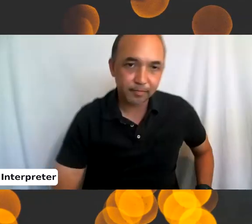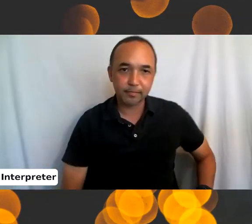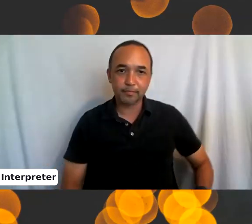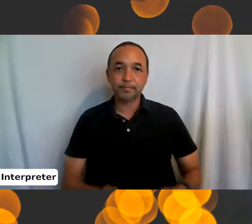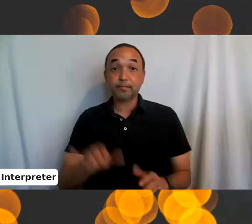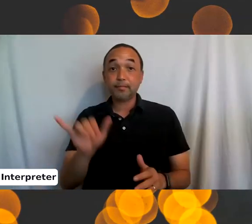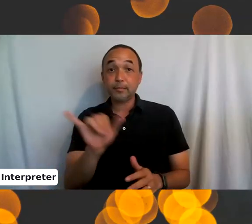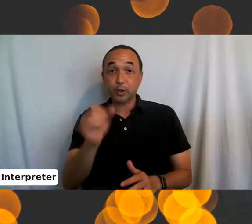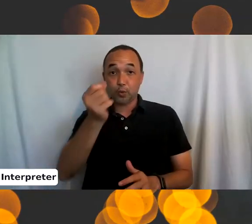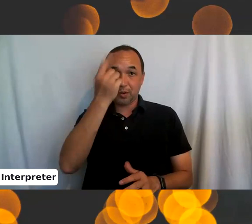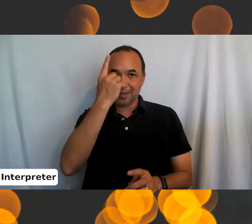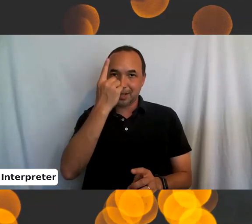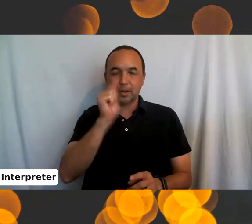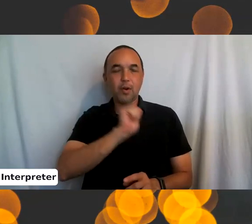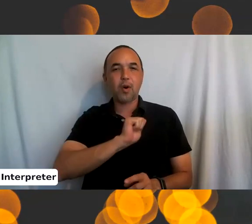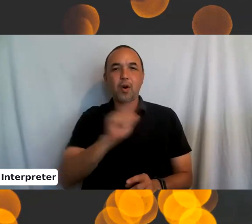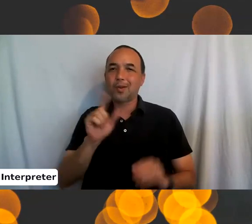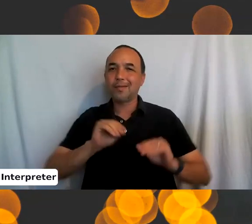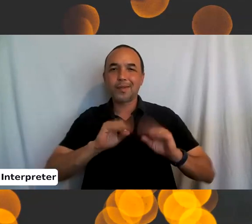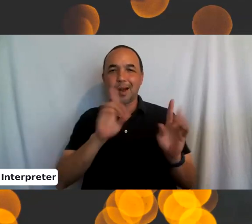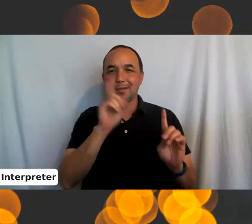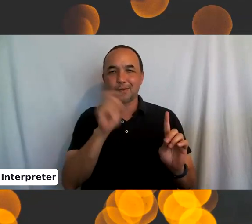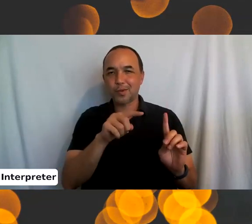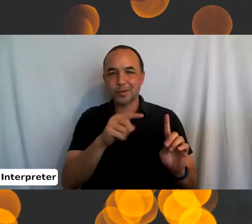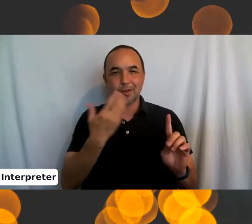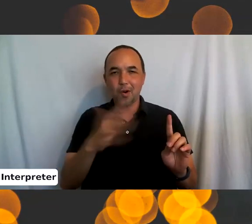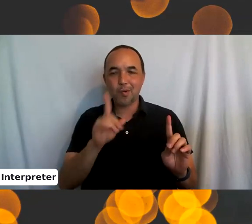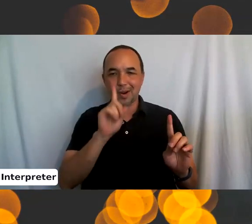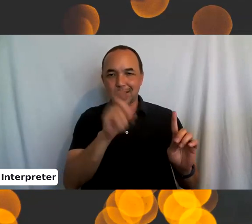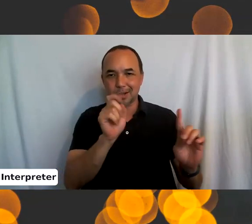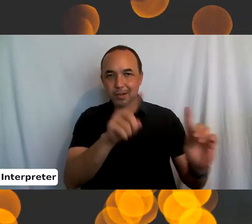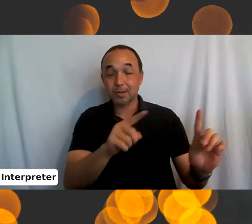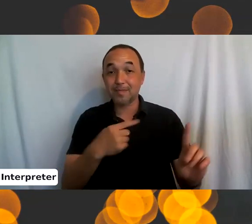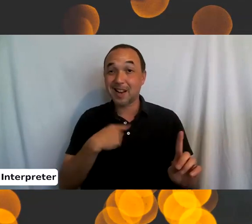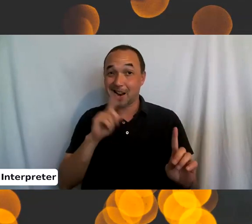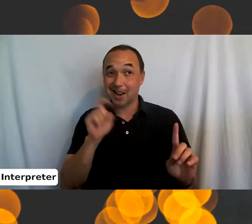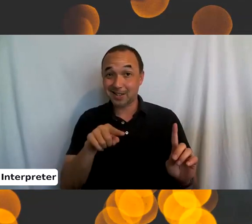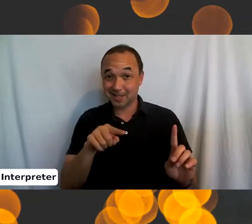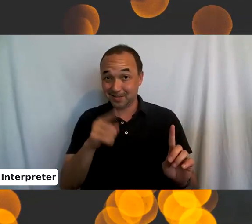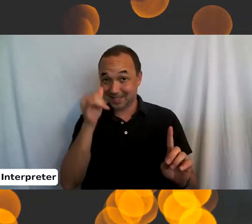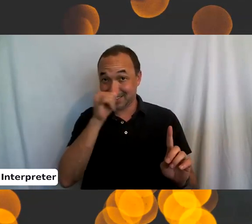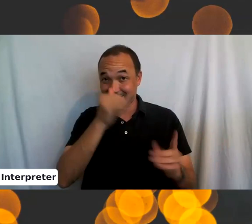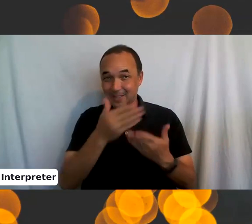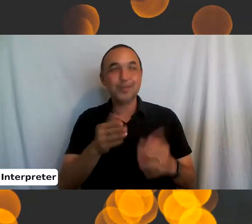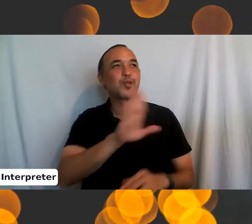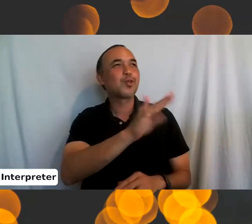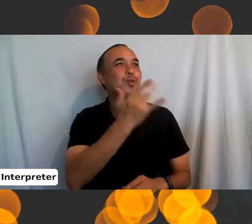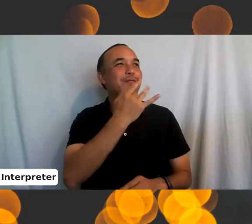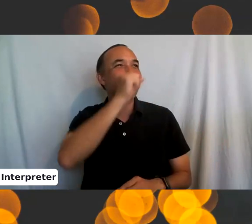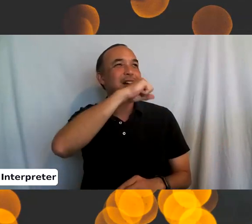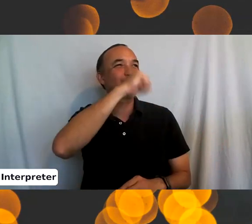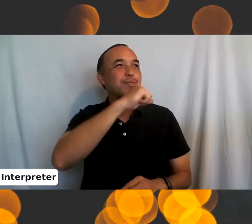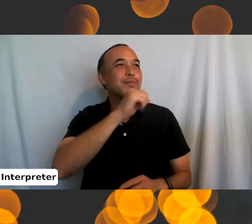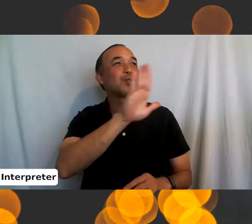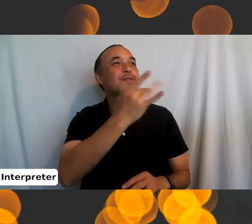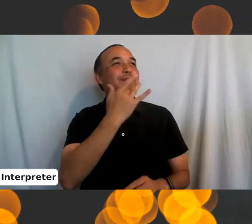every obvious question asked. I've asked silly things before, like, what's your favorite ice cream? What's, you know, like I said before, what's your favorite